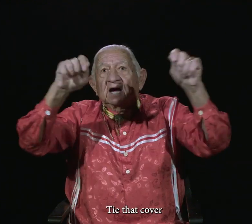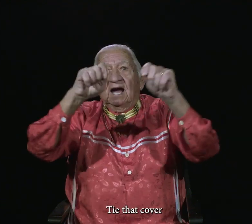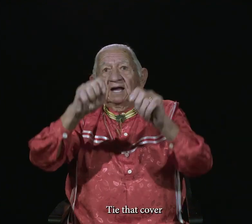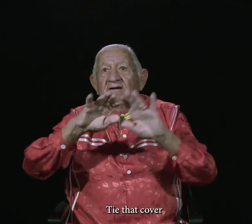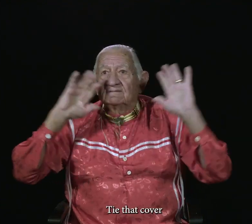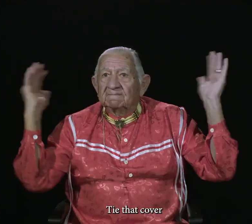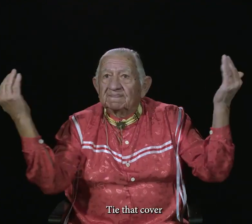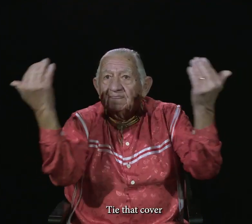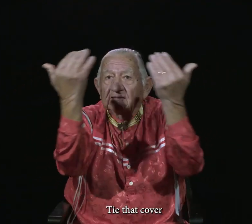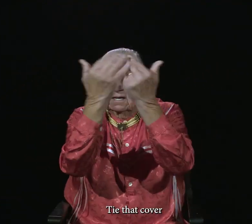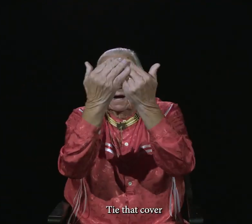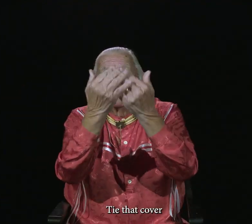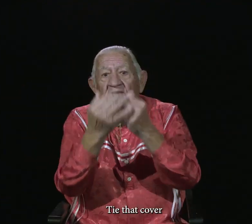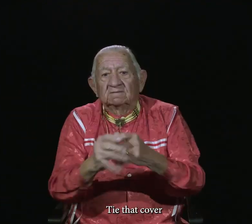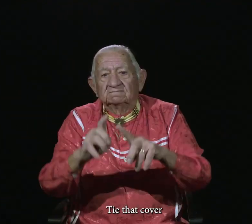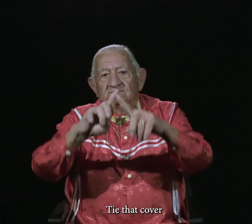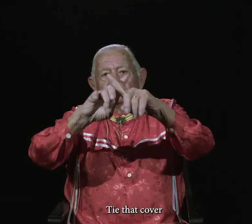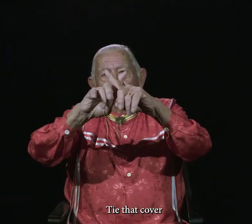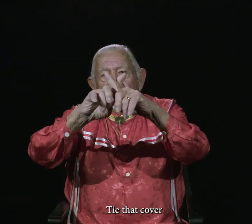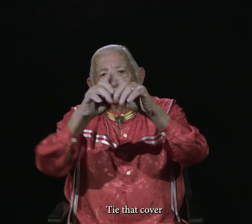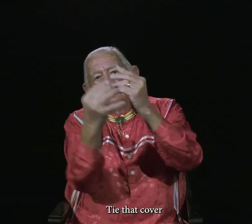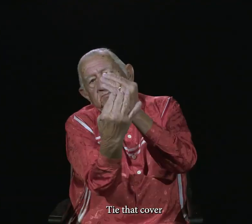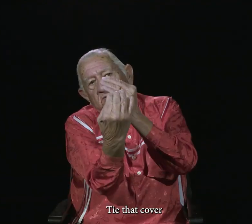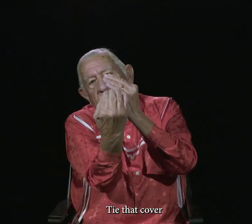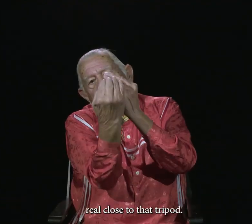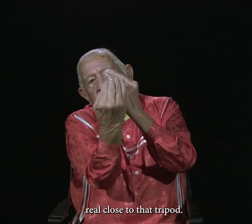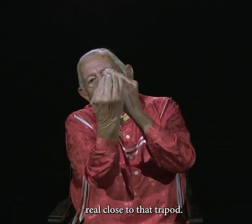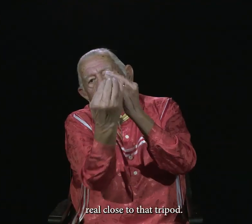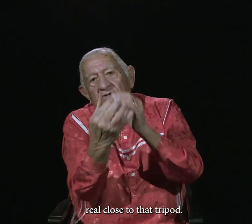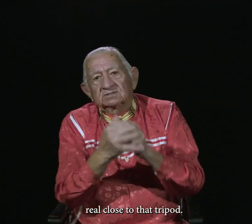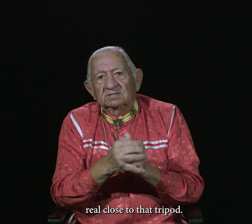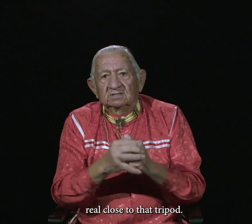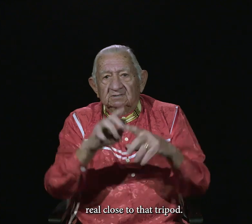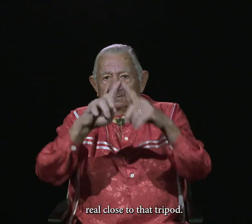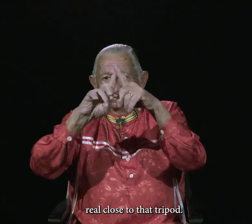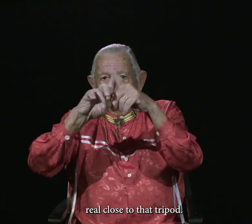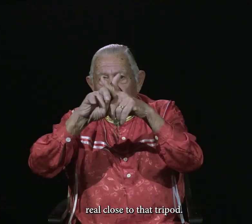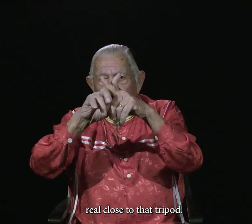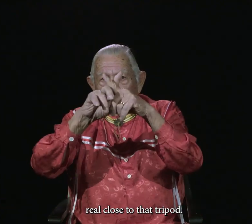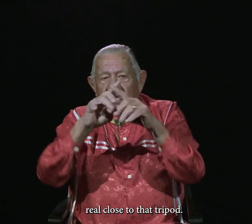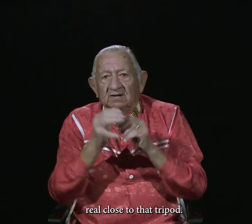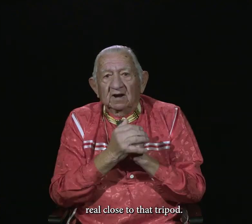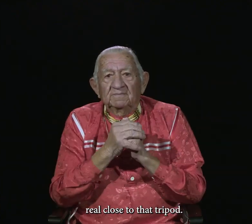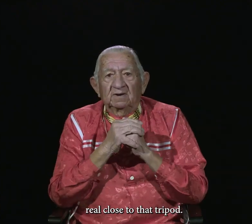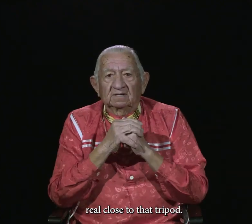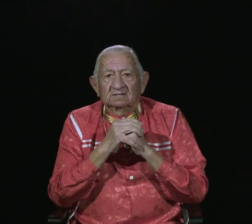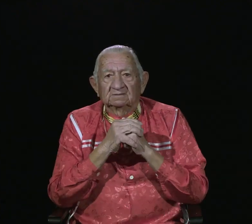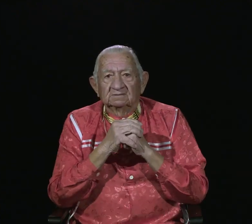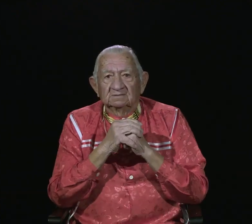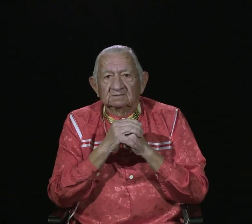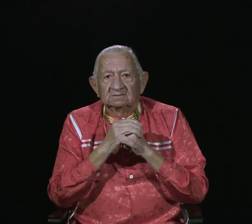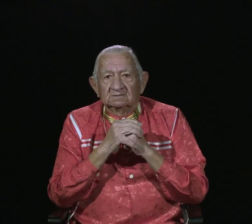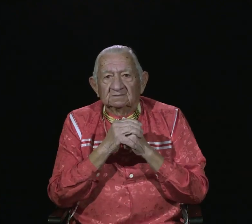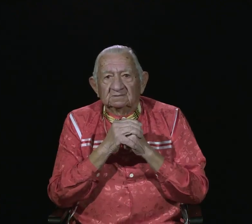tie that cover real close to that tripod.